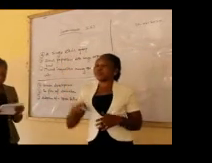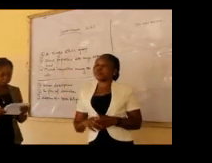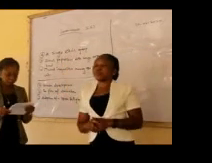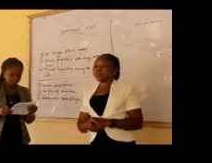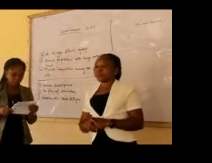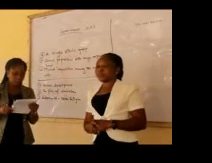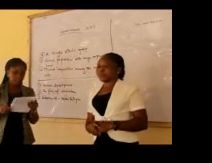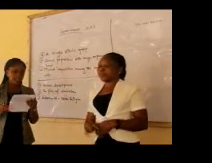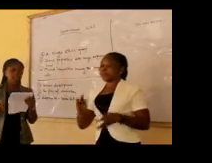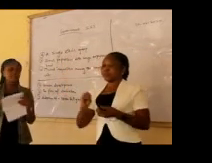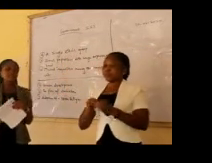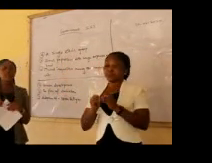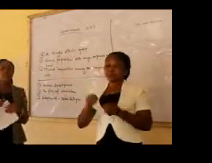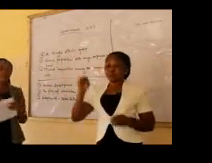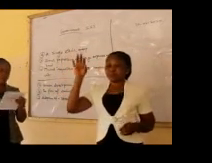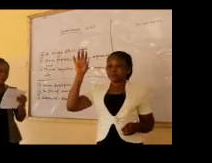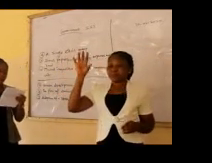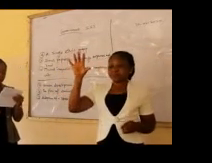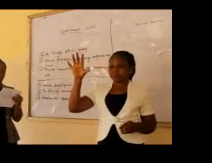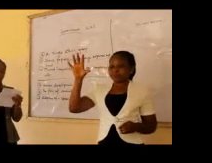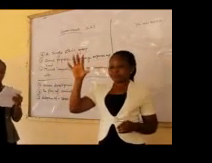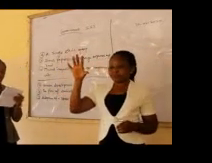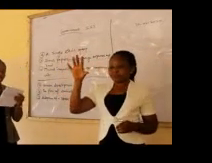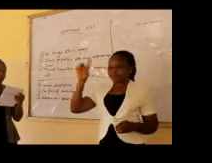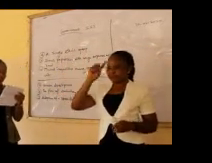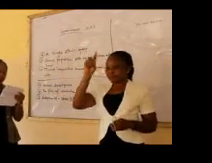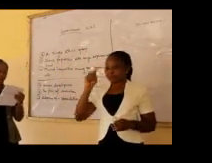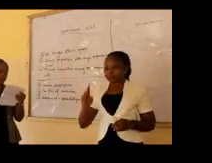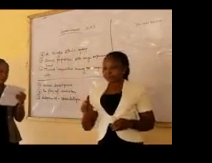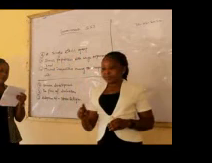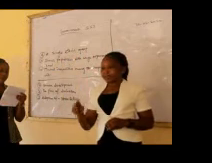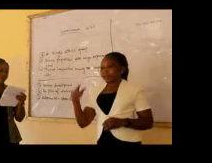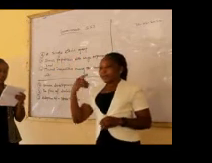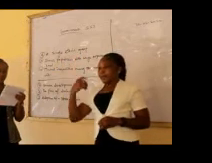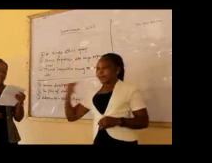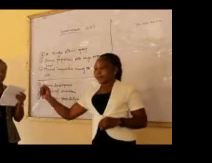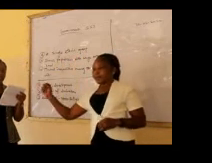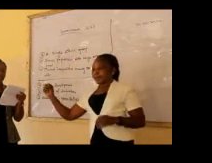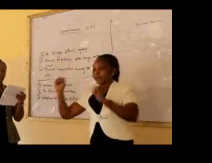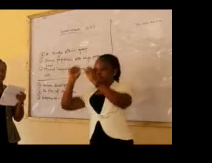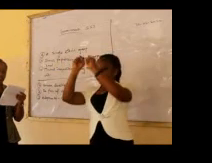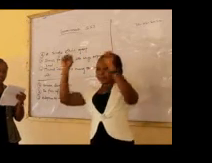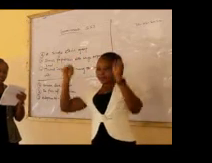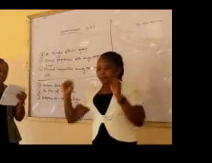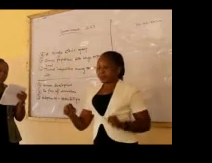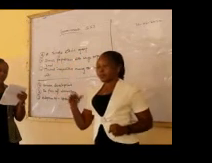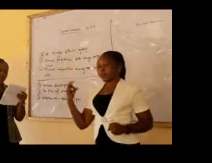question, a system of government in which one level of government